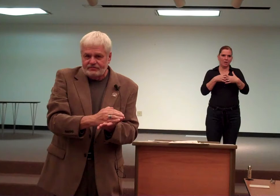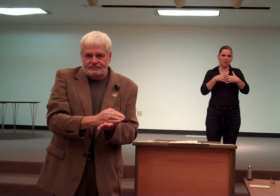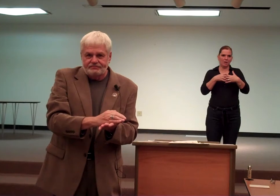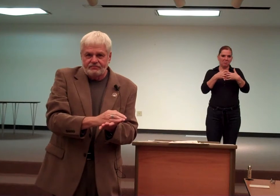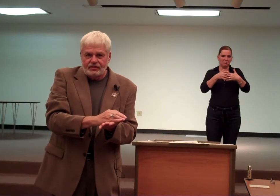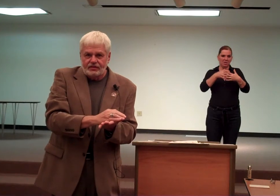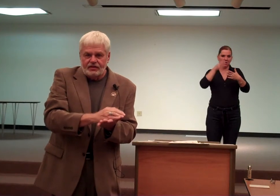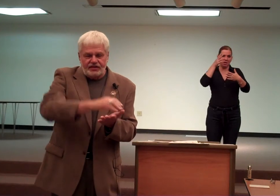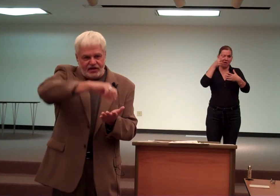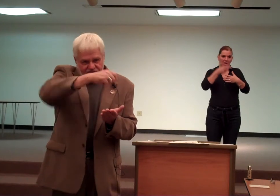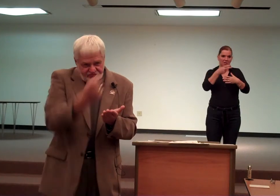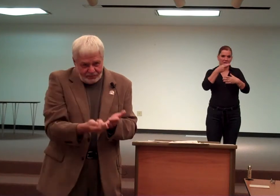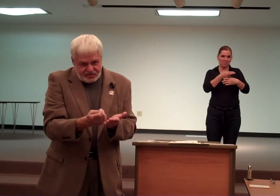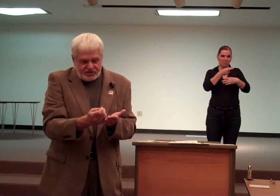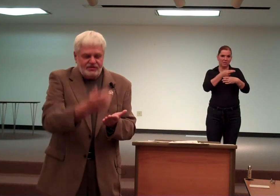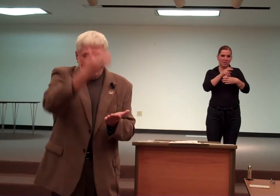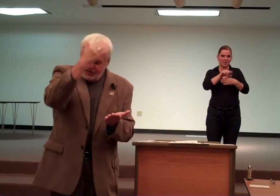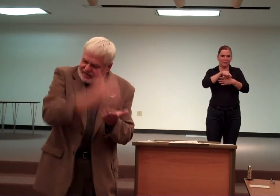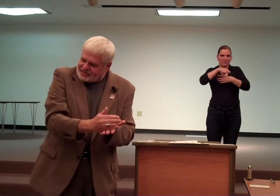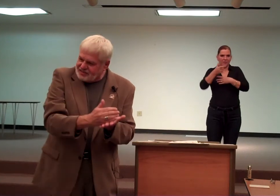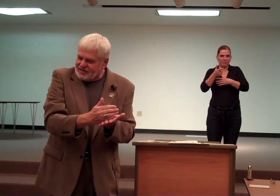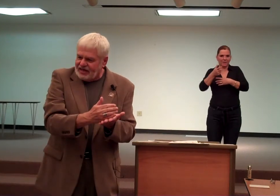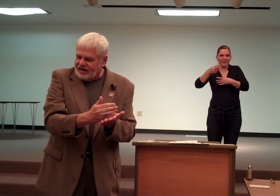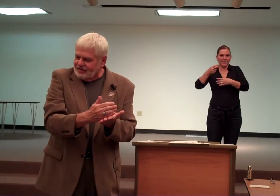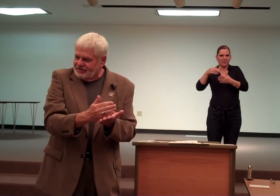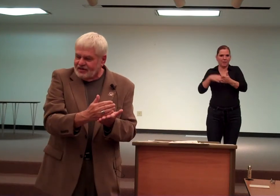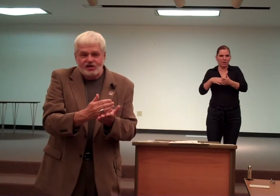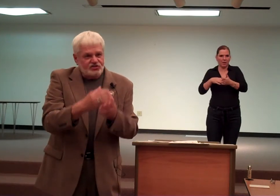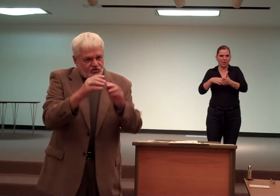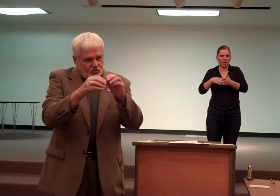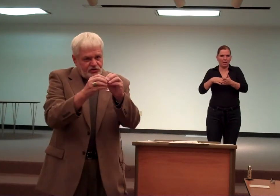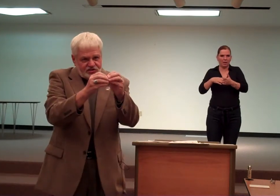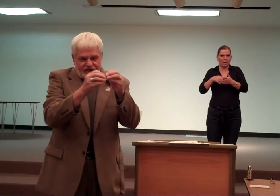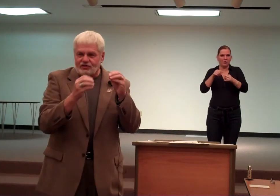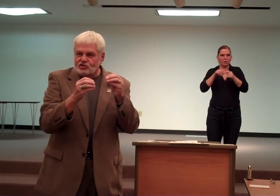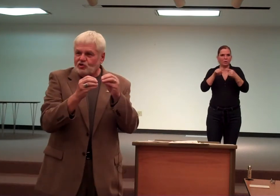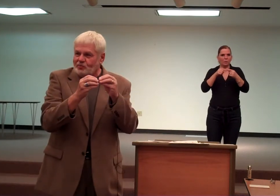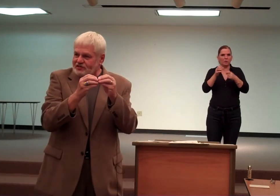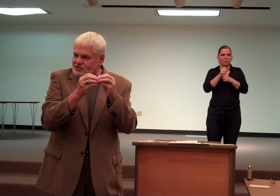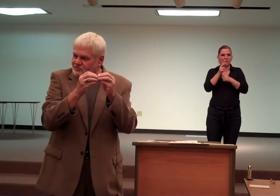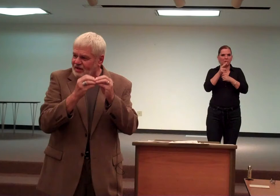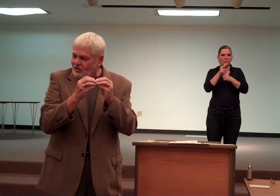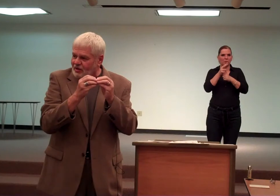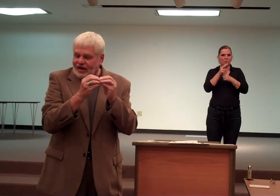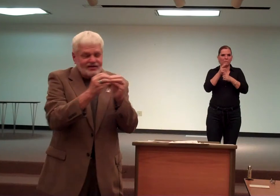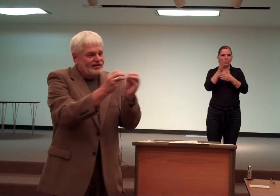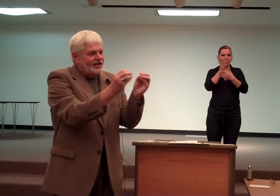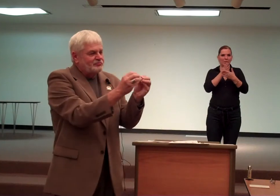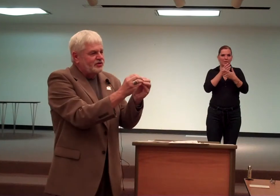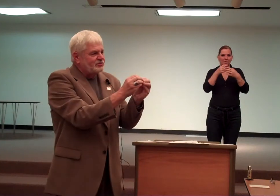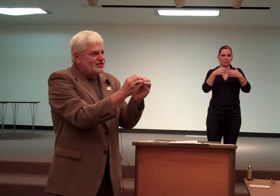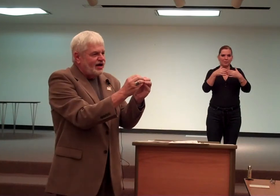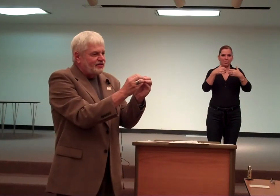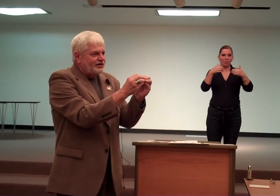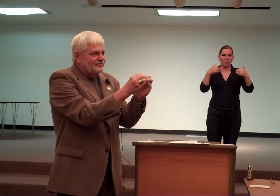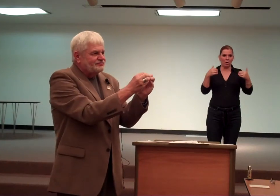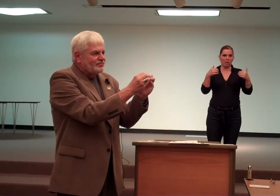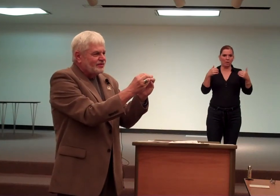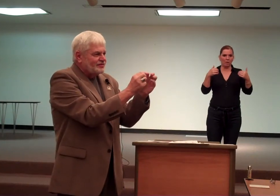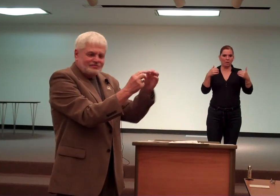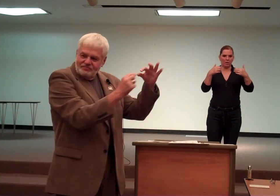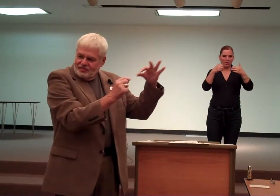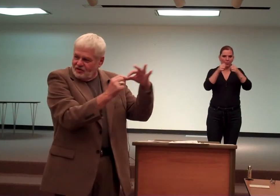cuts it. And then it flips it, cuts it again, so that when you take those 2 pieces of metal back and put them